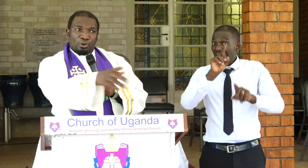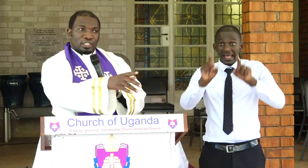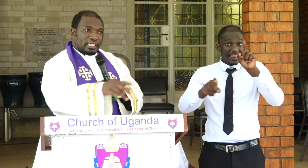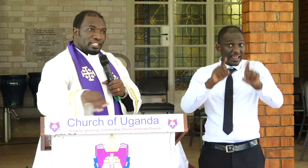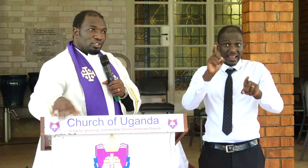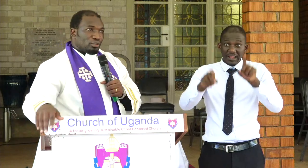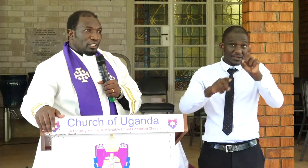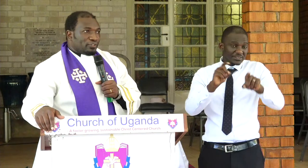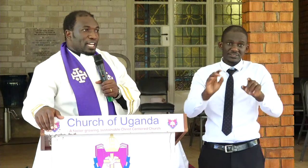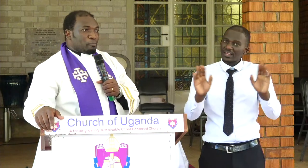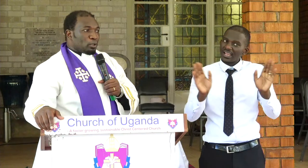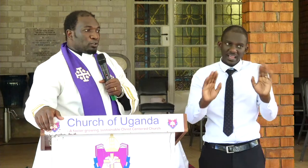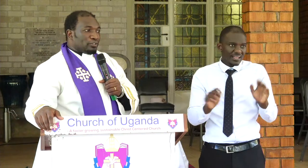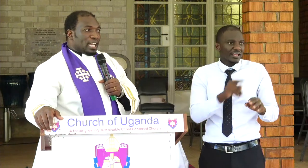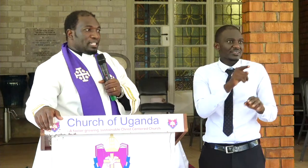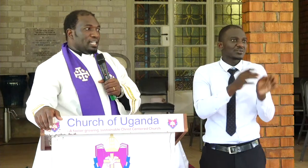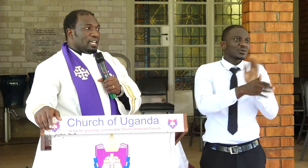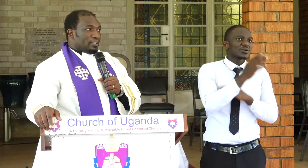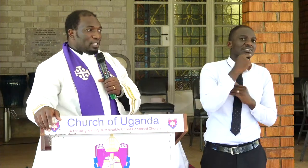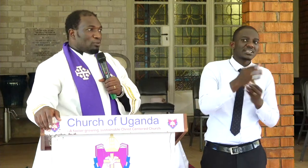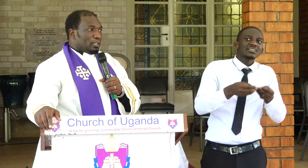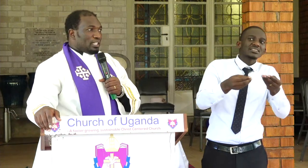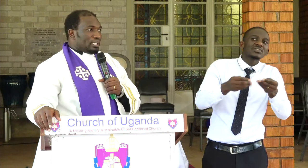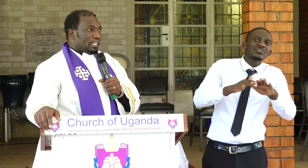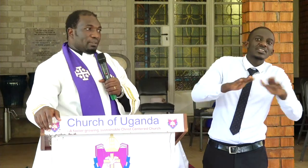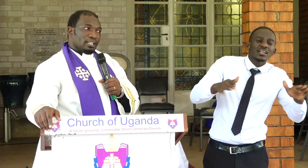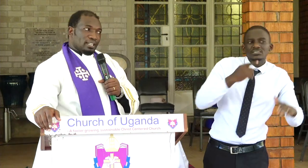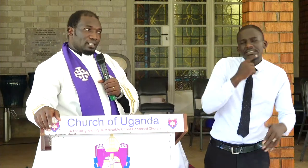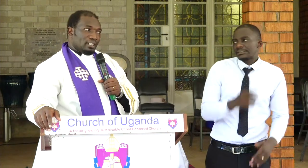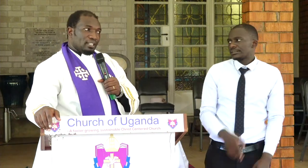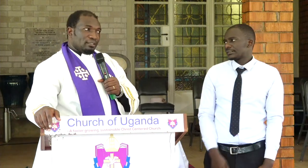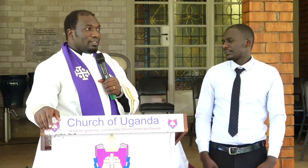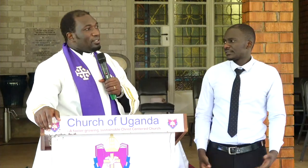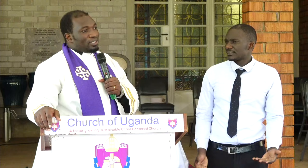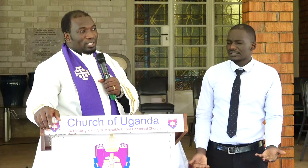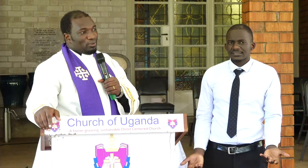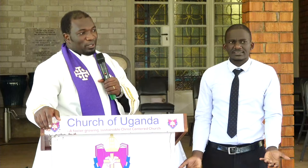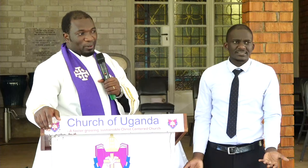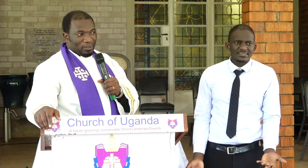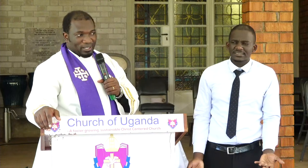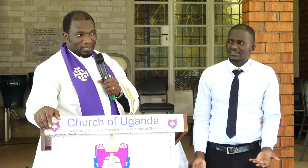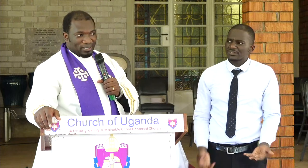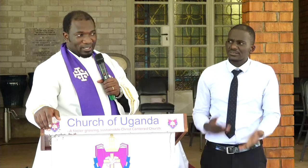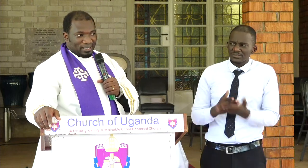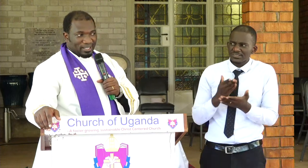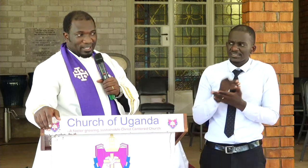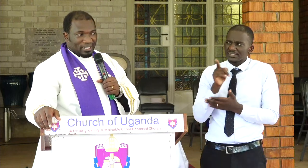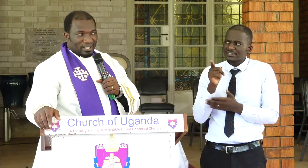who God tells you give that plot of land, and then you begin saying, but is it really God?